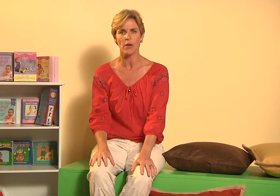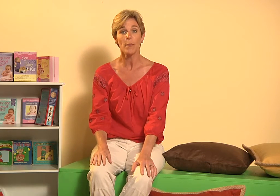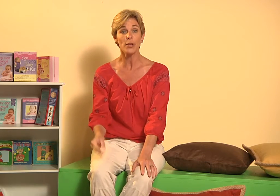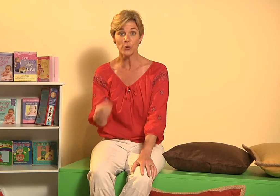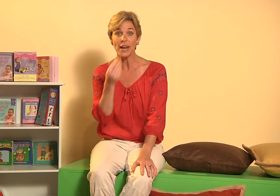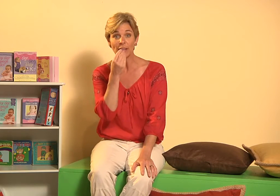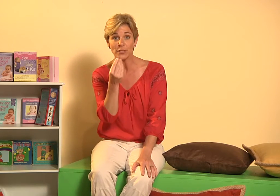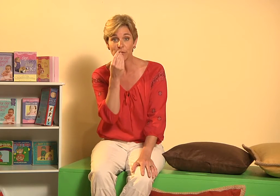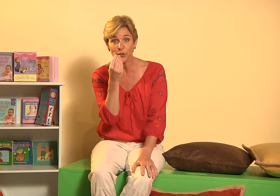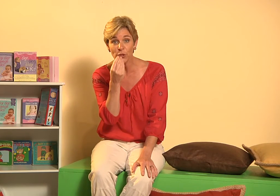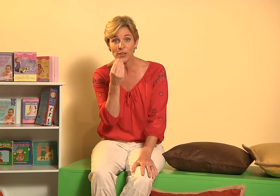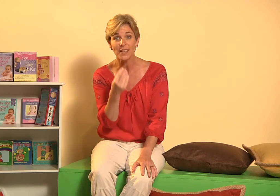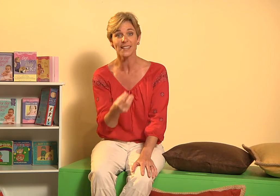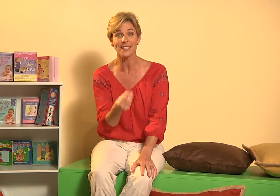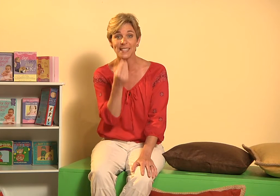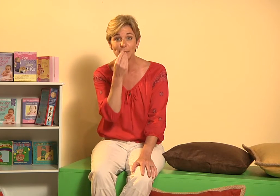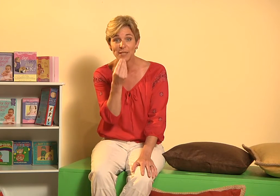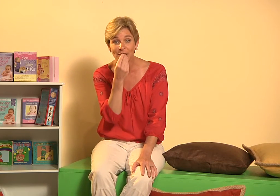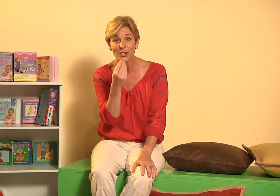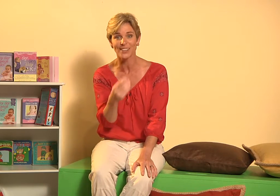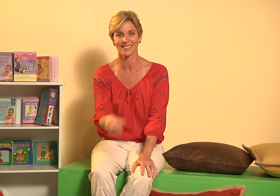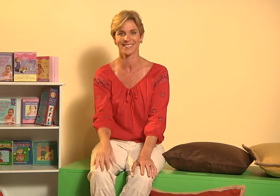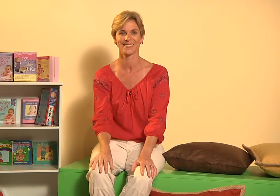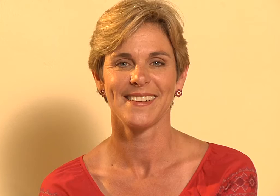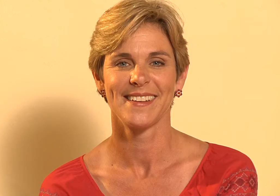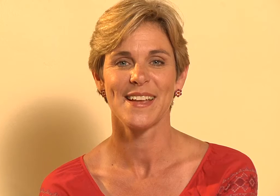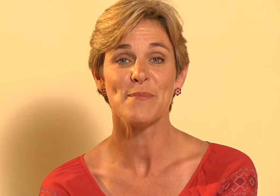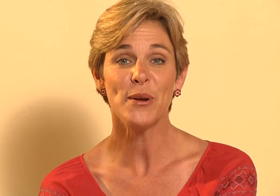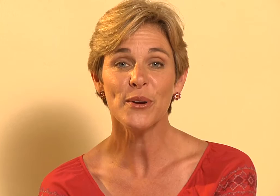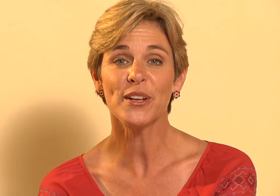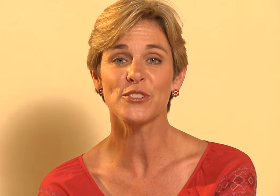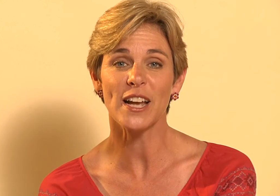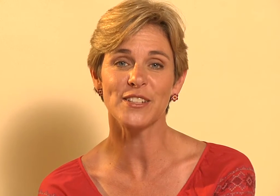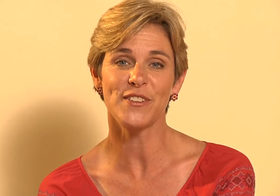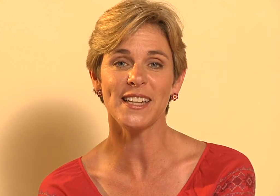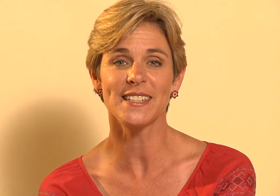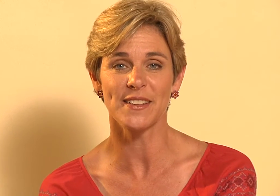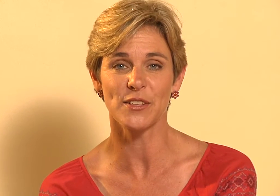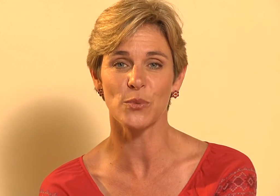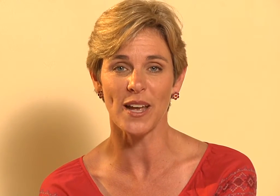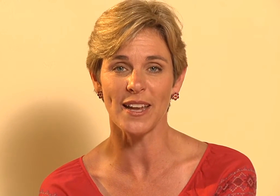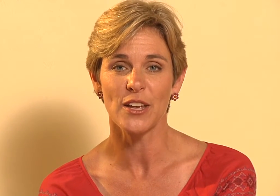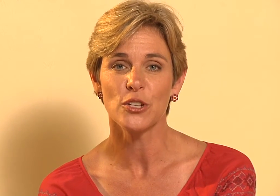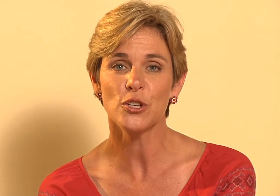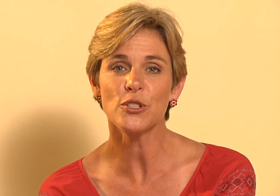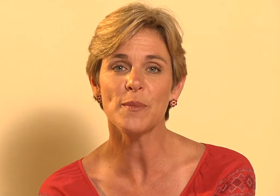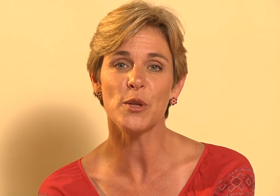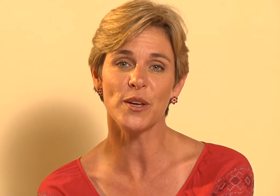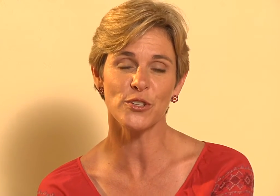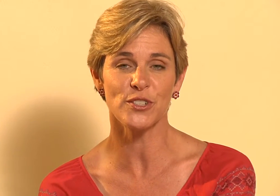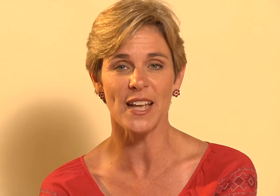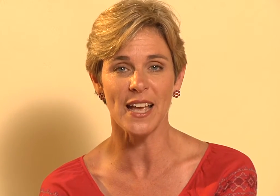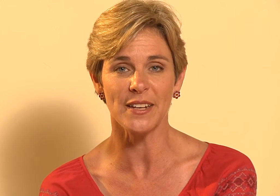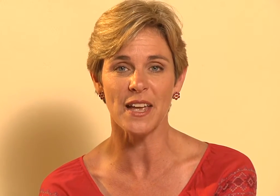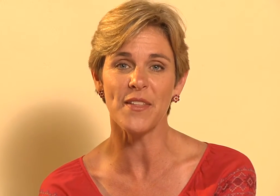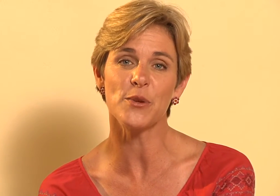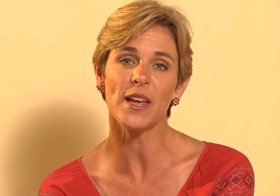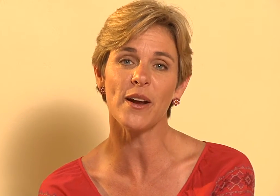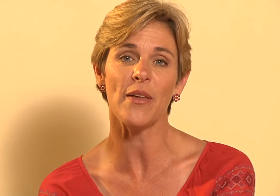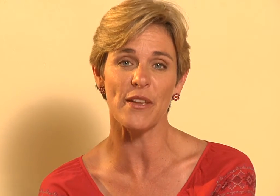but you can have some food. Let's eat some dinner." Mirroring your child's feelings in this way shows them that you understand and that you care how they